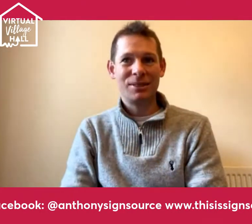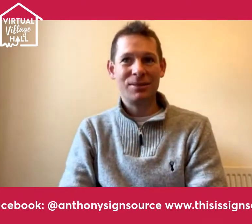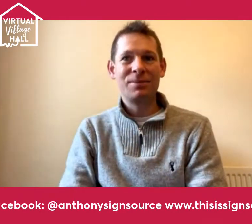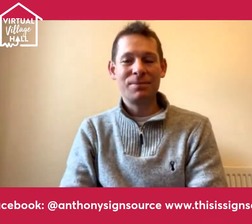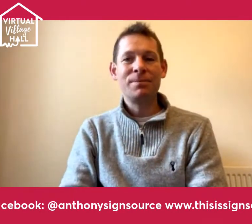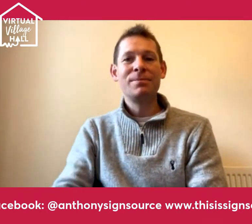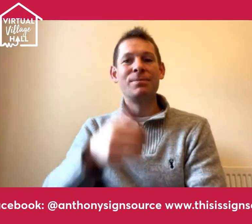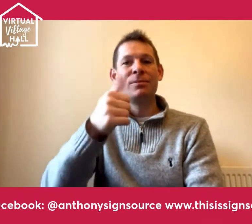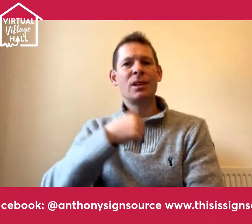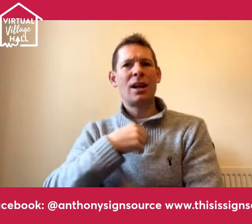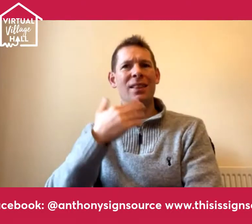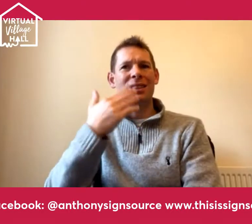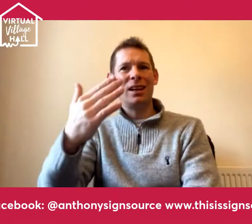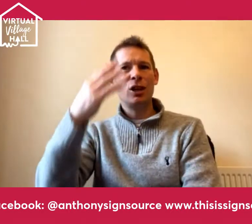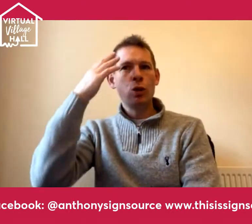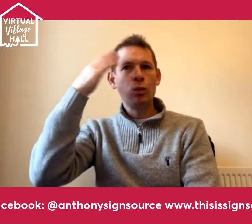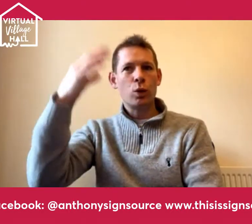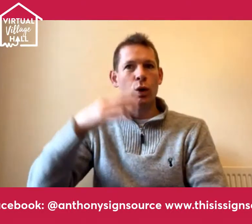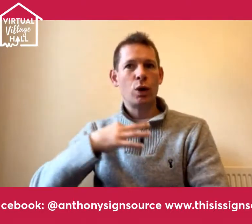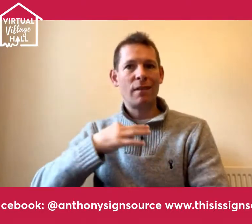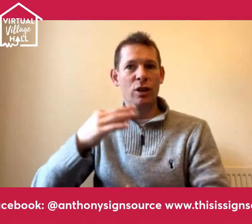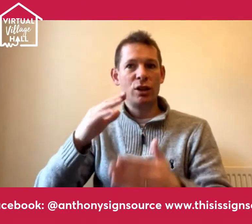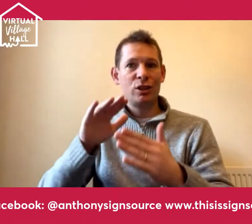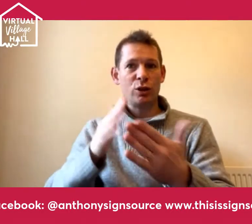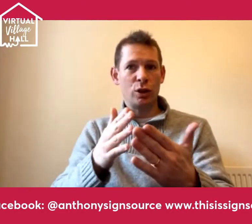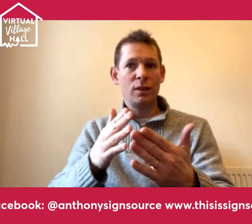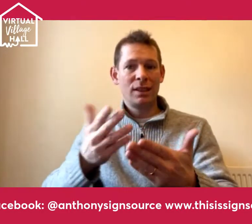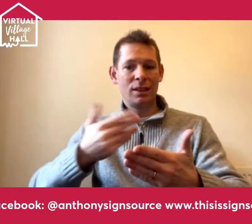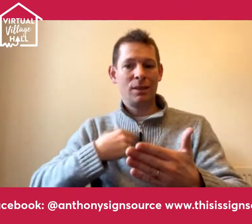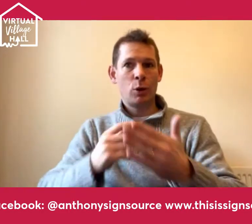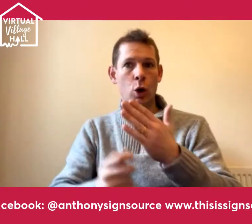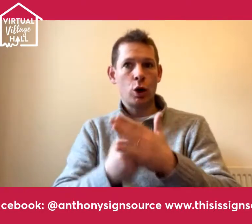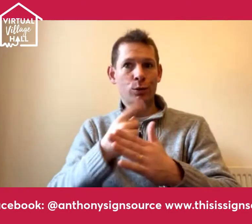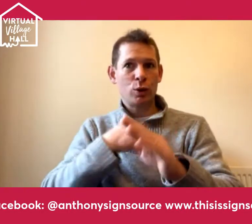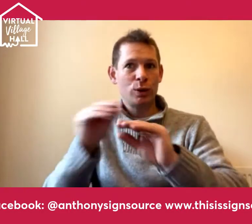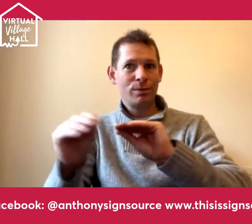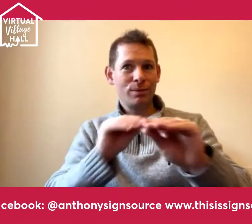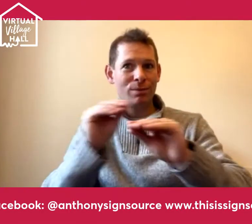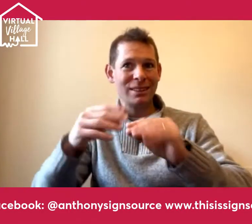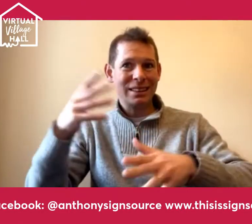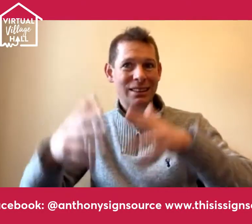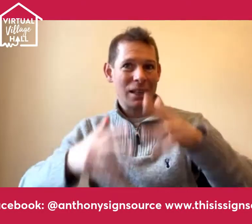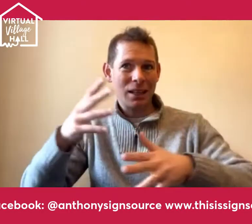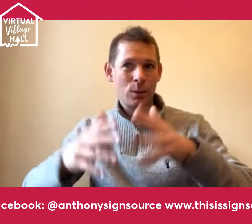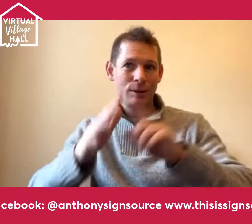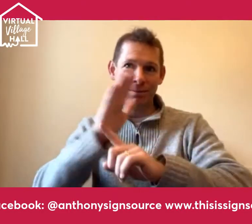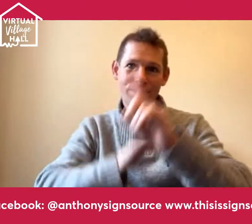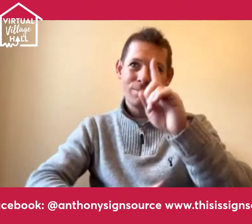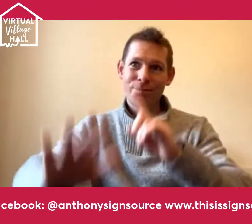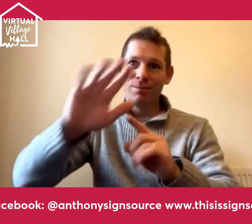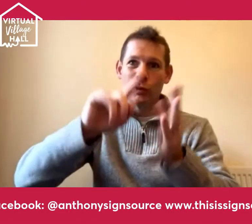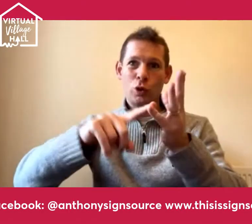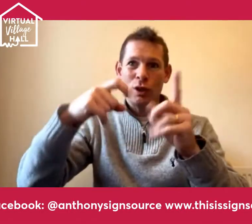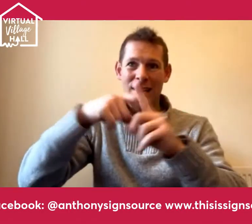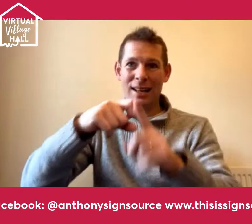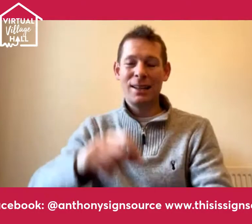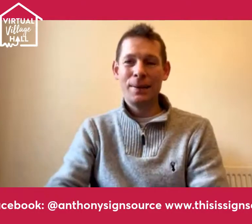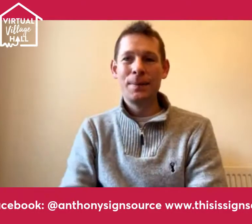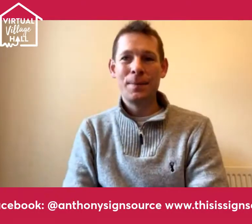those right answers which you put in the comment box. Thank you also for the Royal Voluntary Service for giving me the opportunity